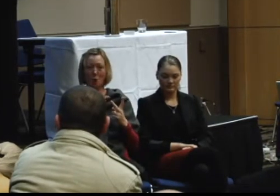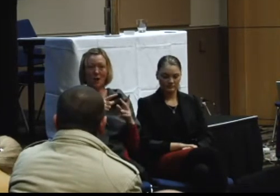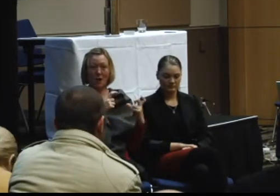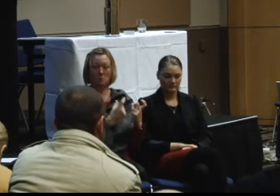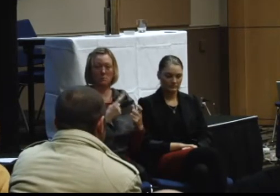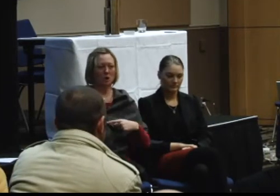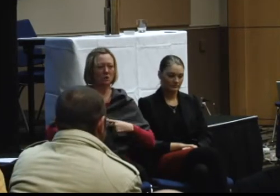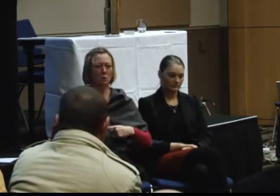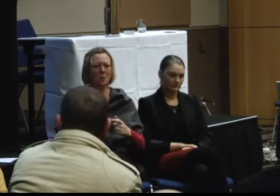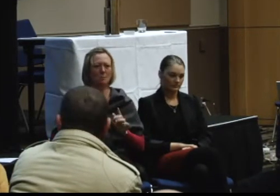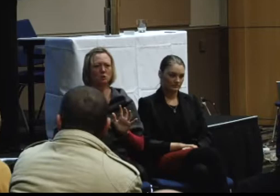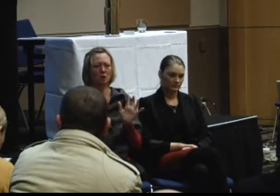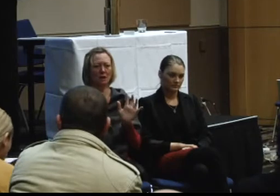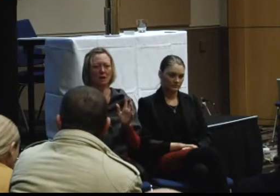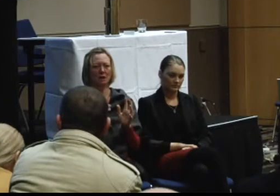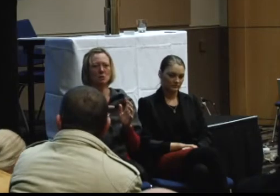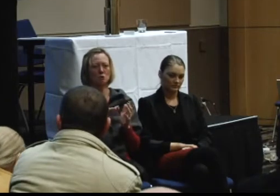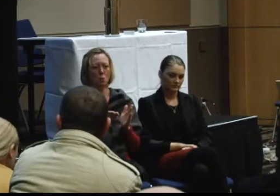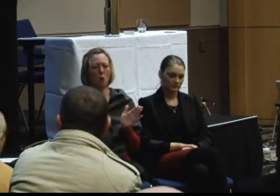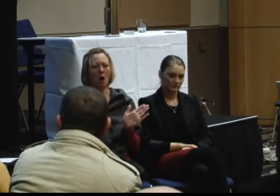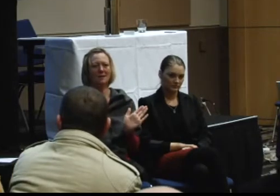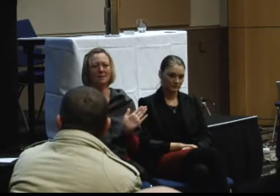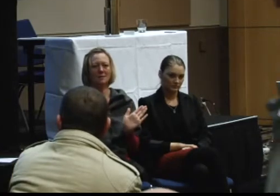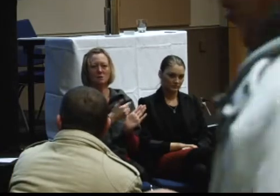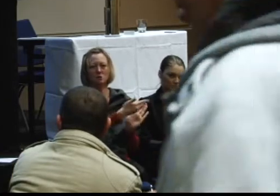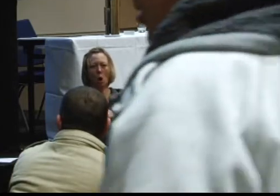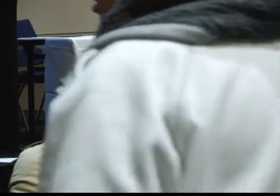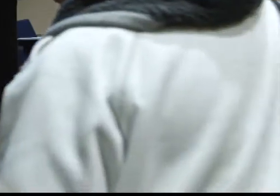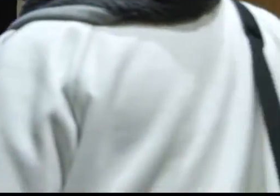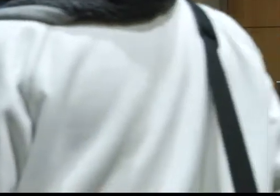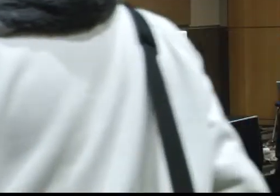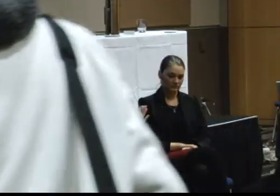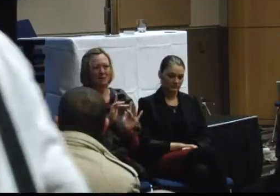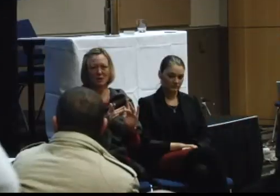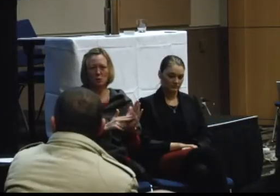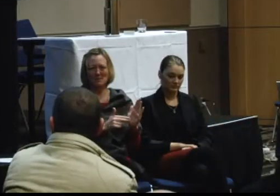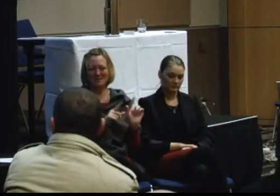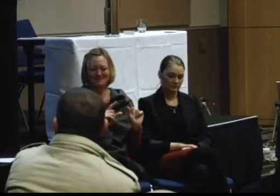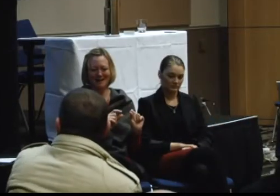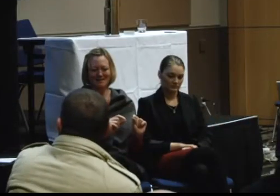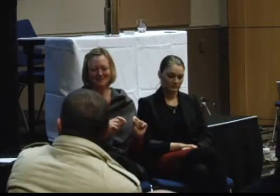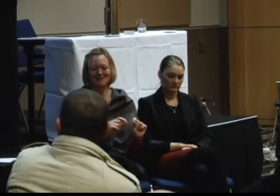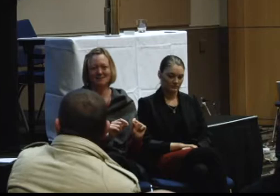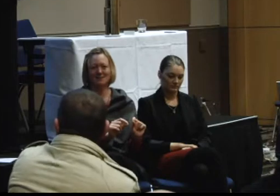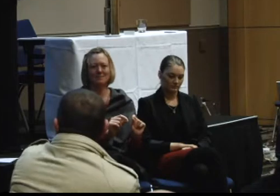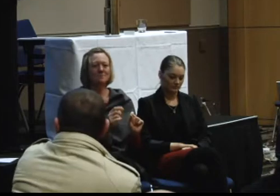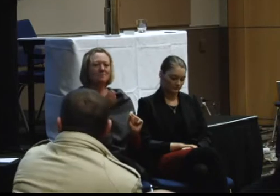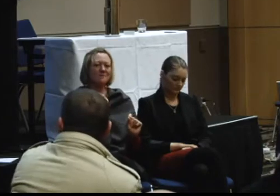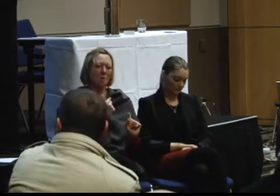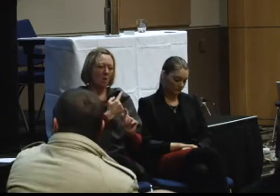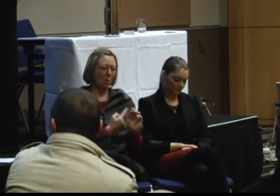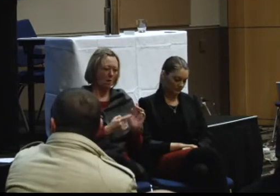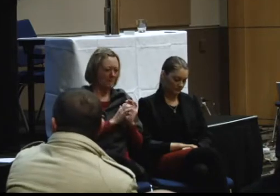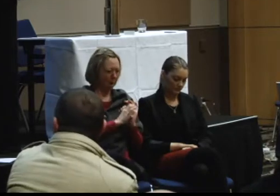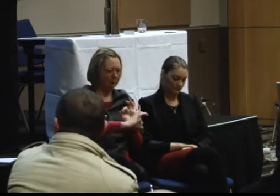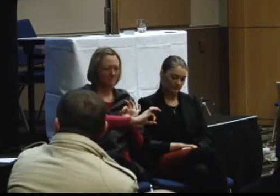is continually pushing to widen the scope of what Internet New Zealand does from only looking at the